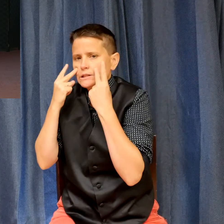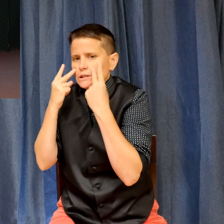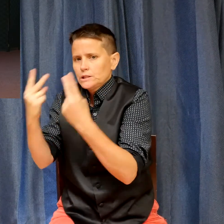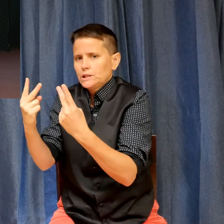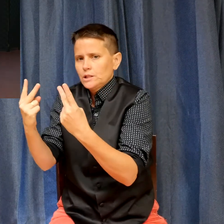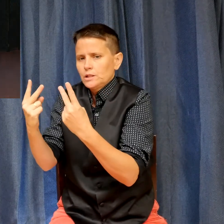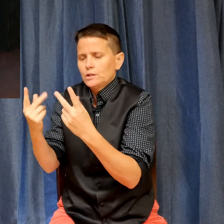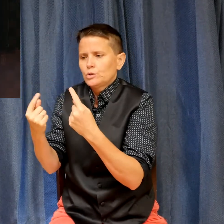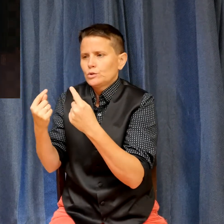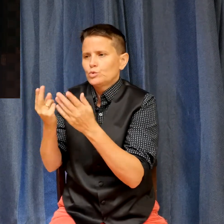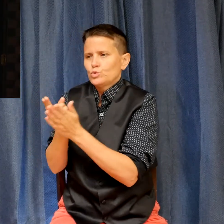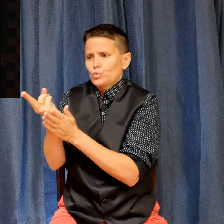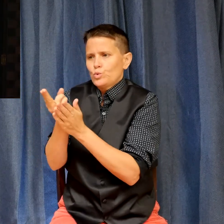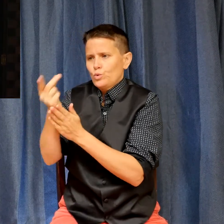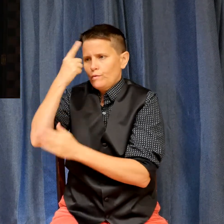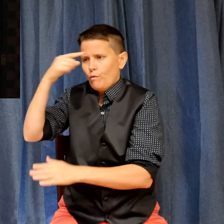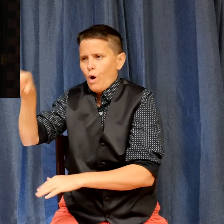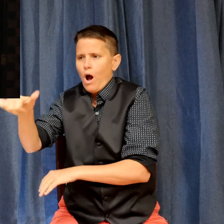process.